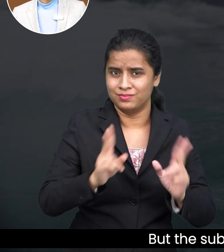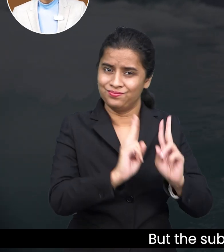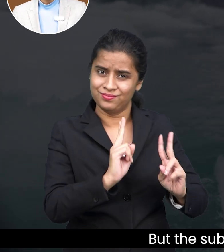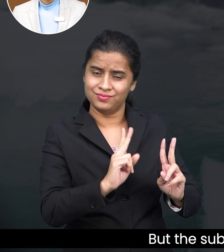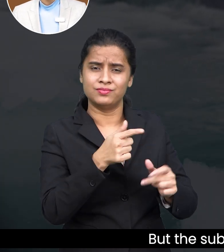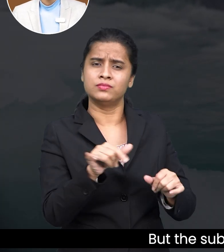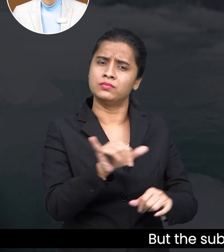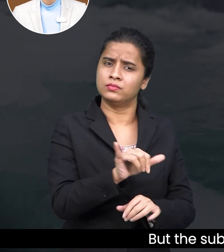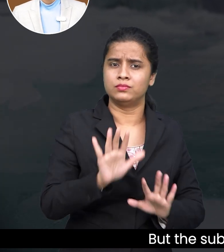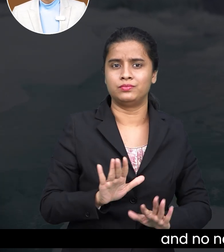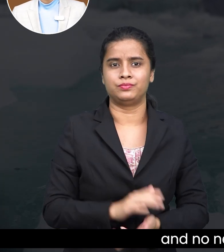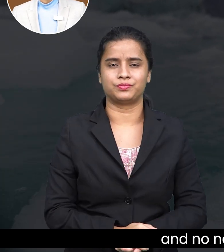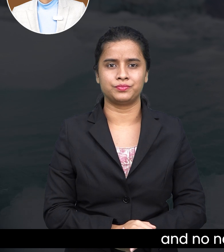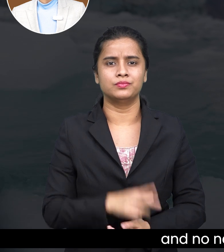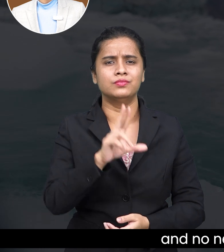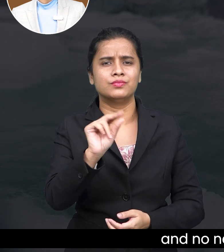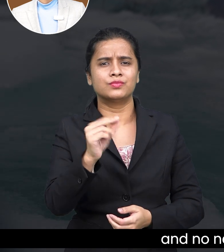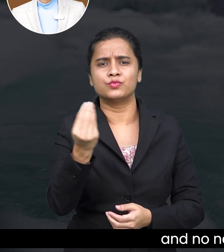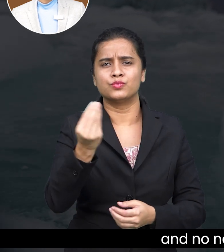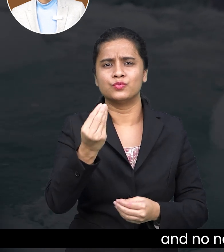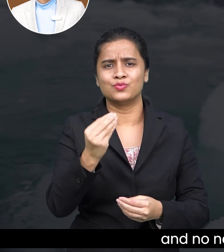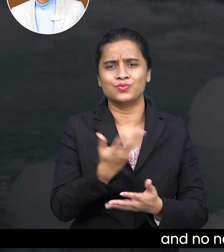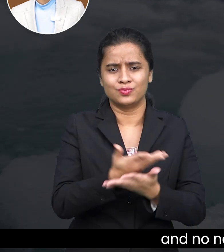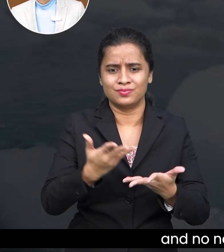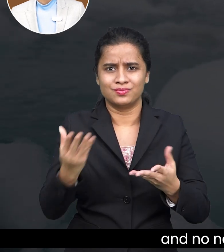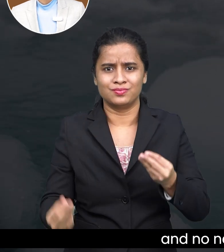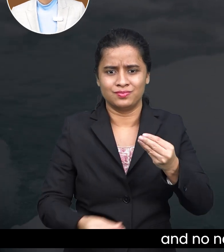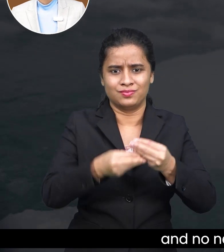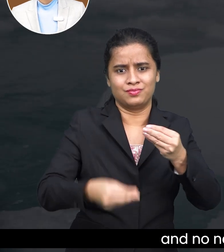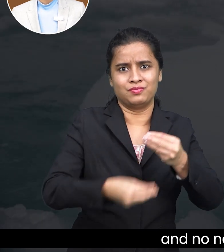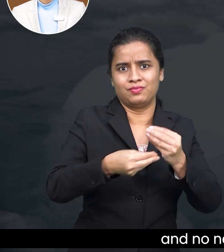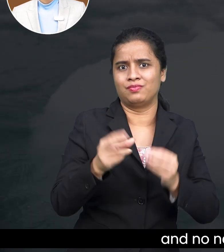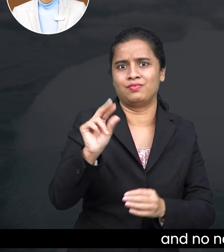substance remains the same and no new substance is formed.